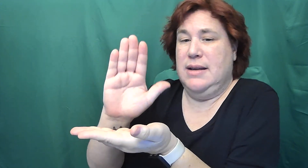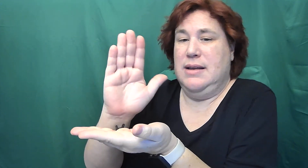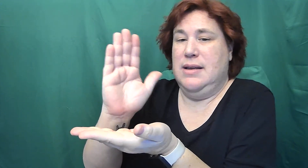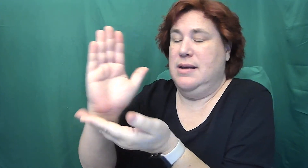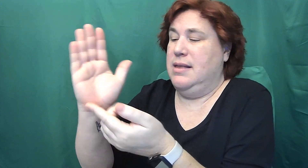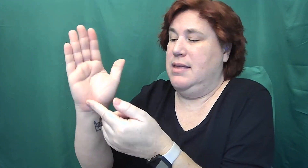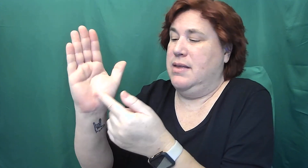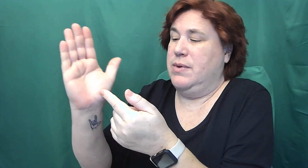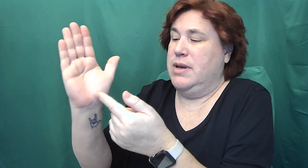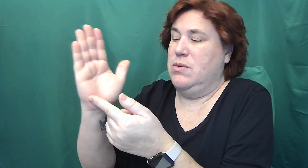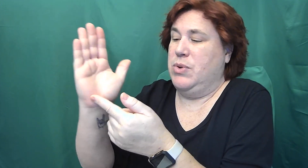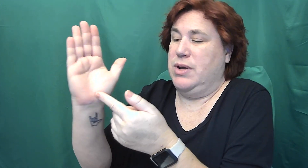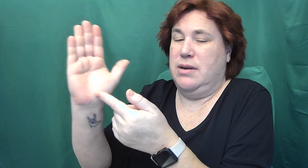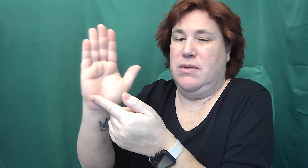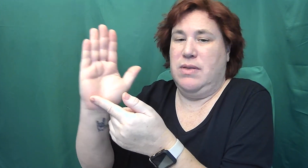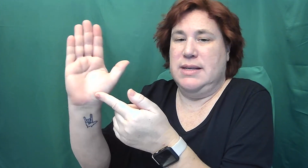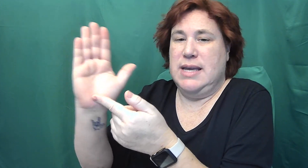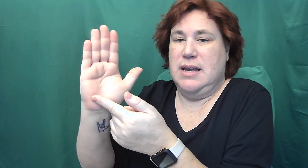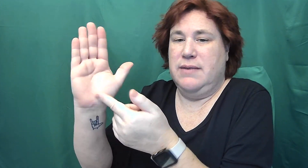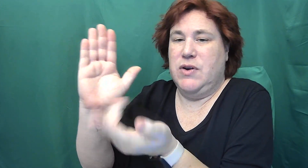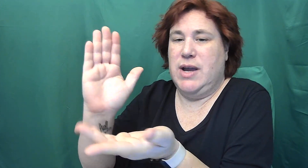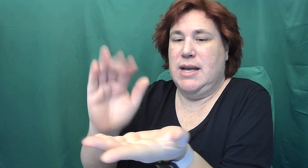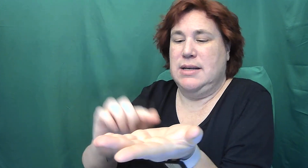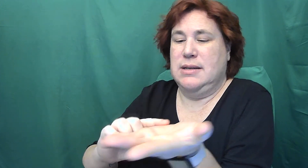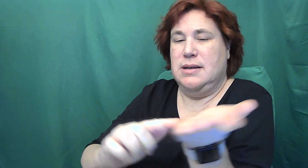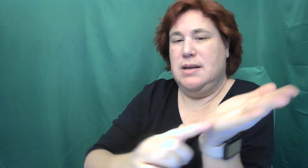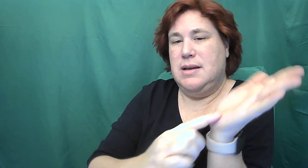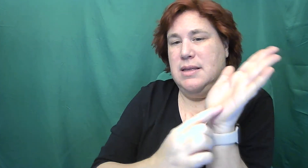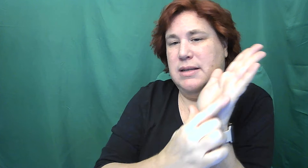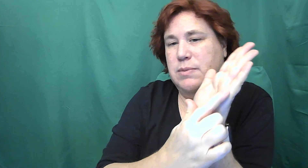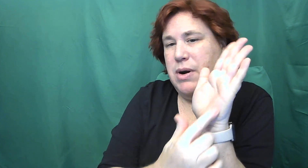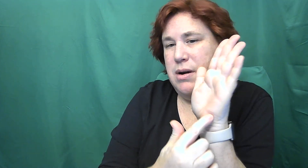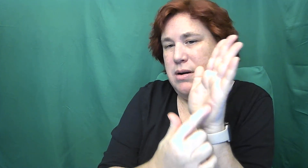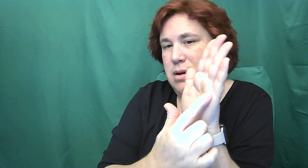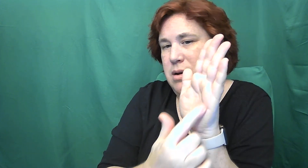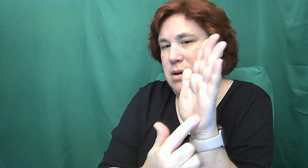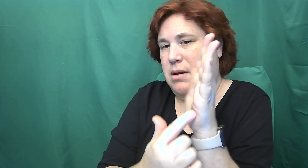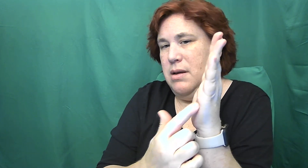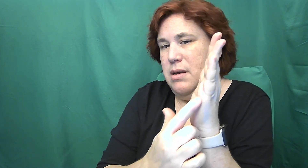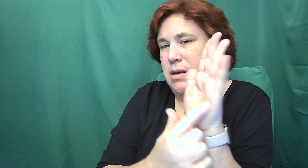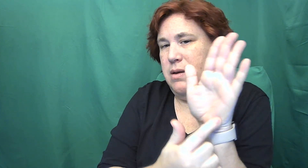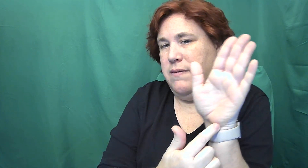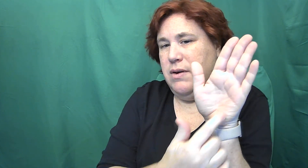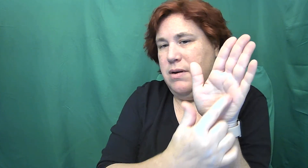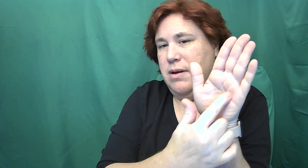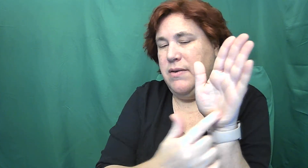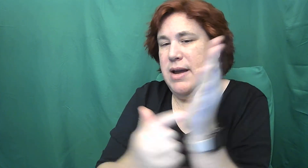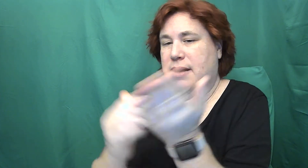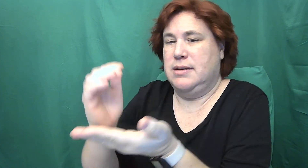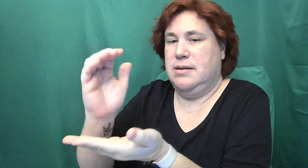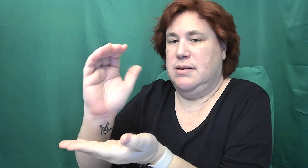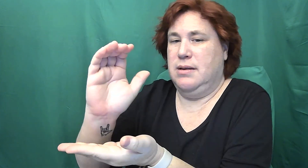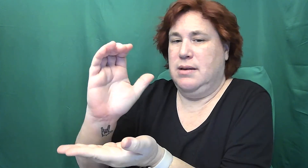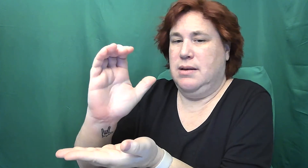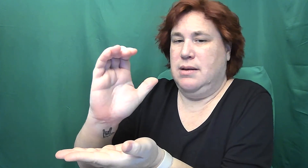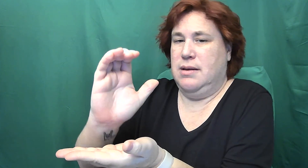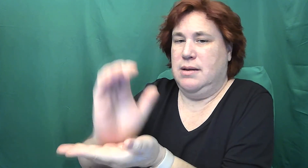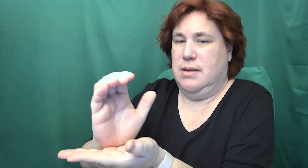The other one, you put this heel of your hand on this part. of your other hand.